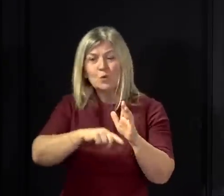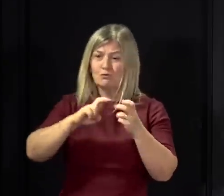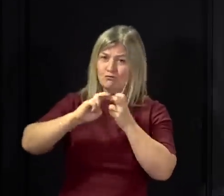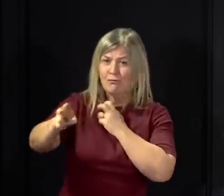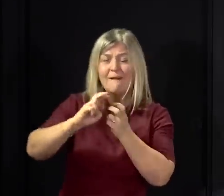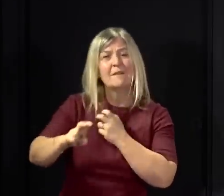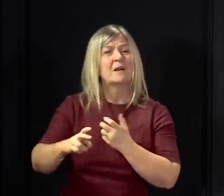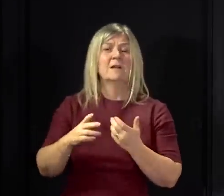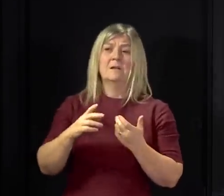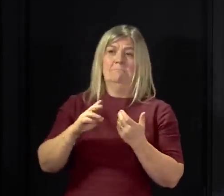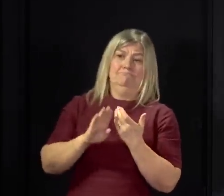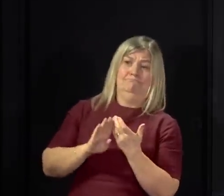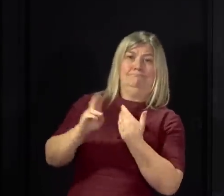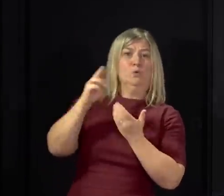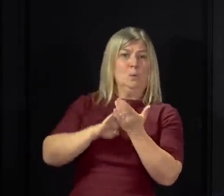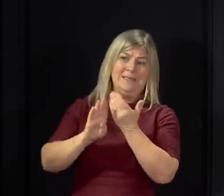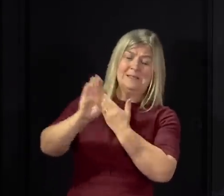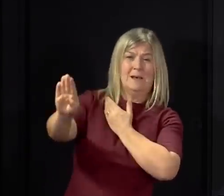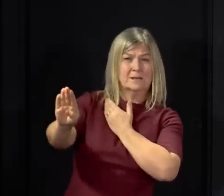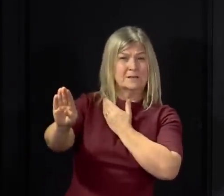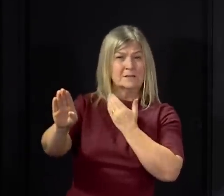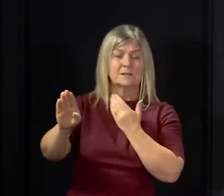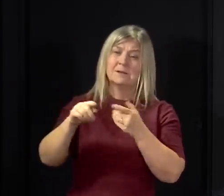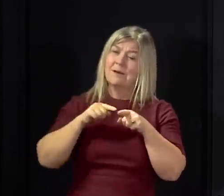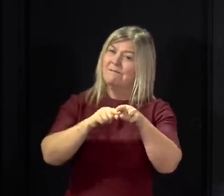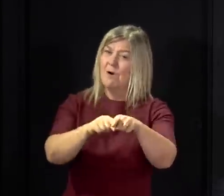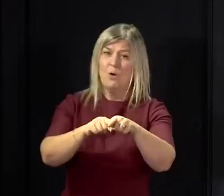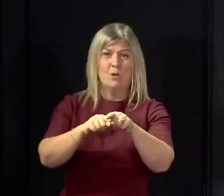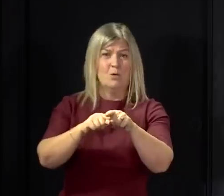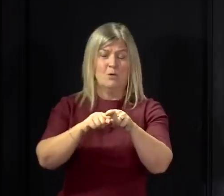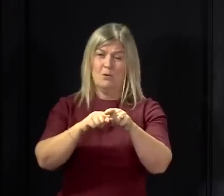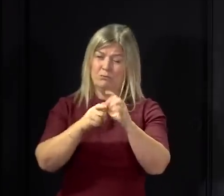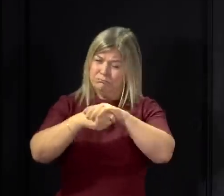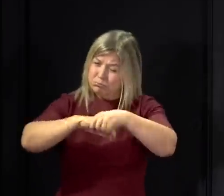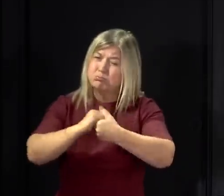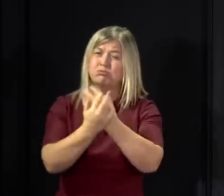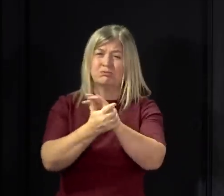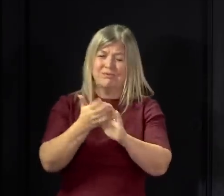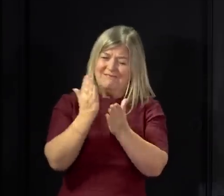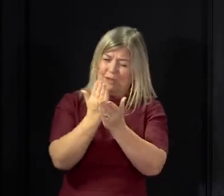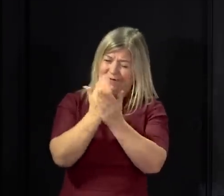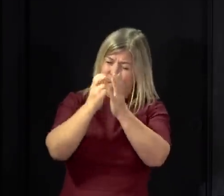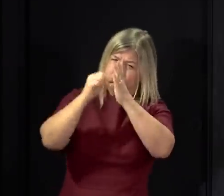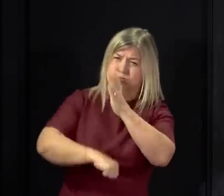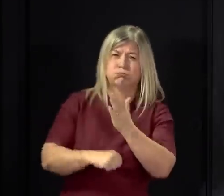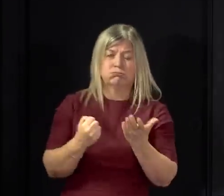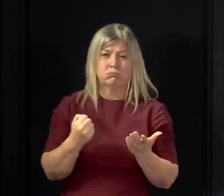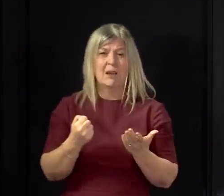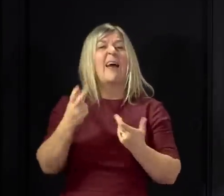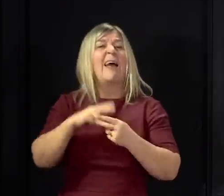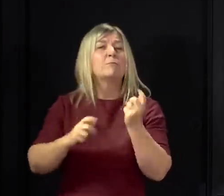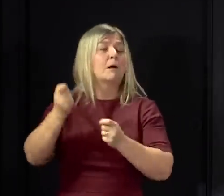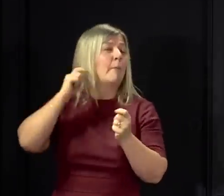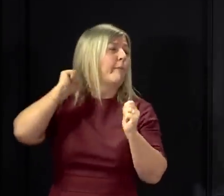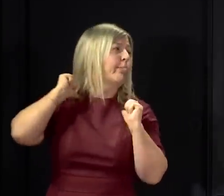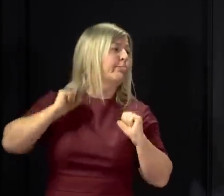from people in other households, and it means following all of the hygiene advice really, really strictly. If you have been letting your